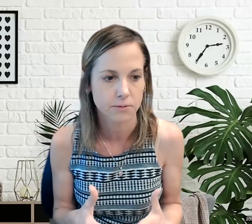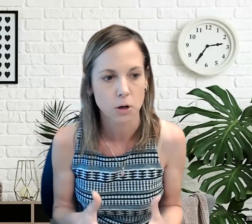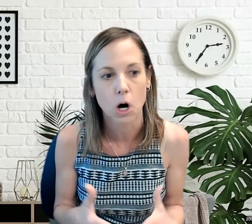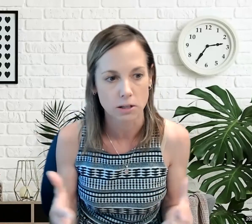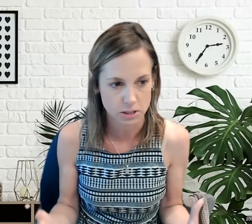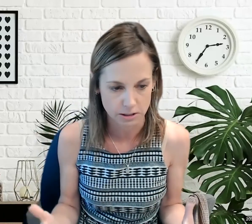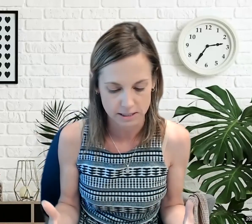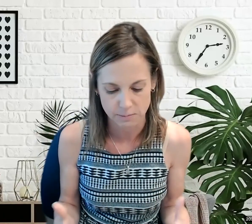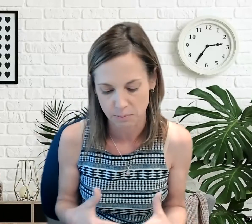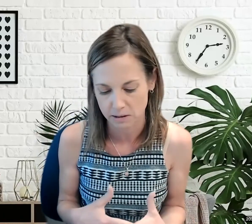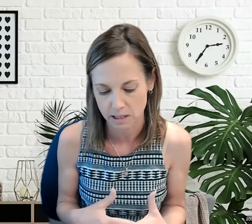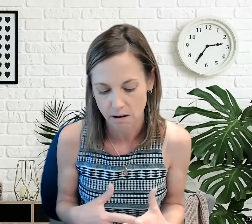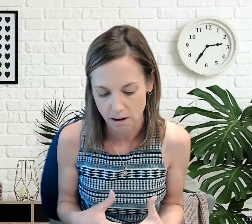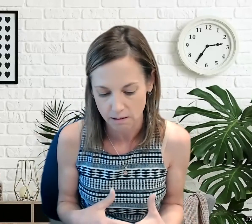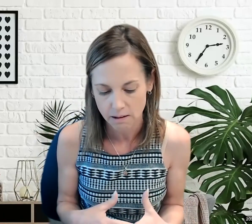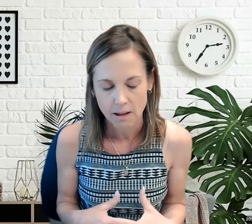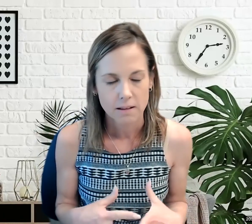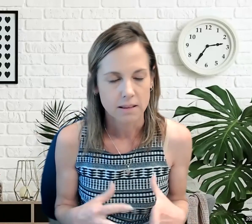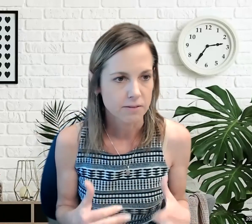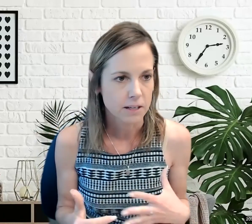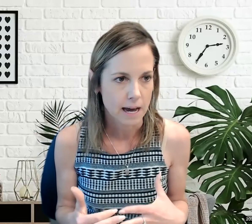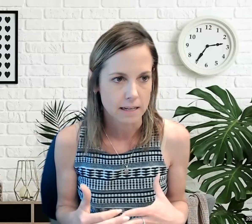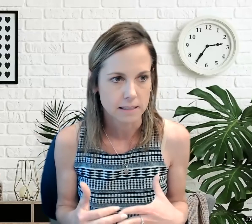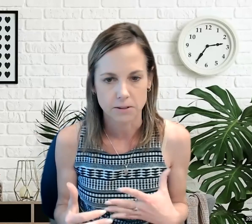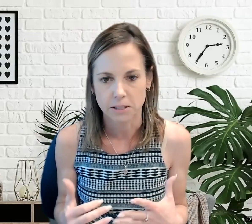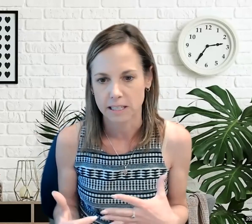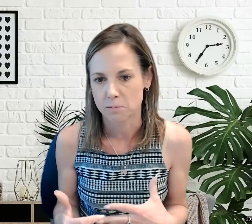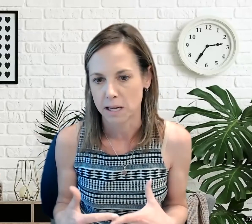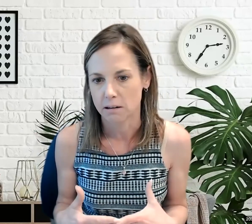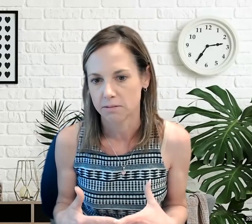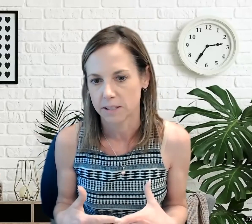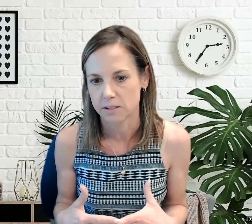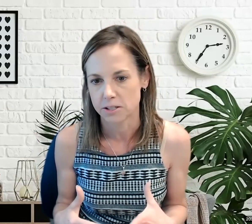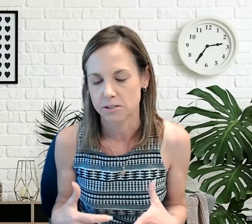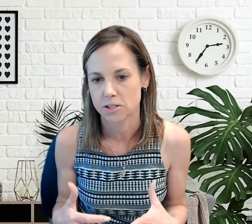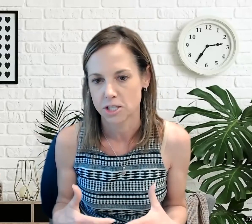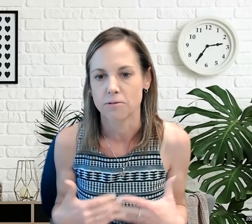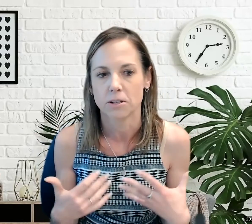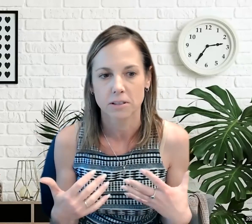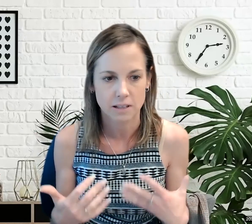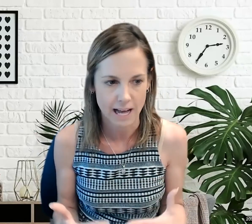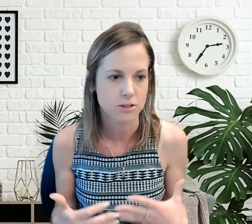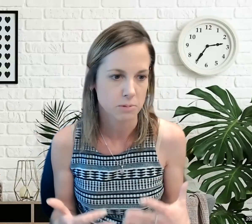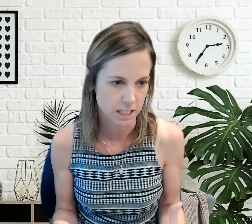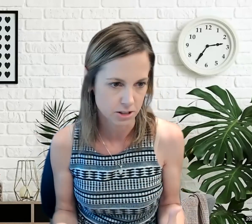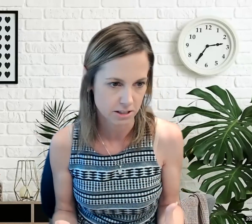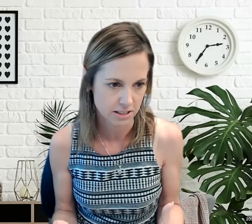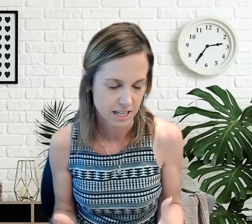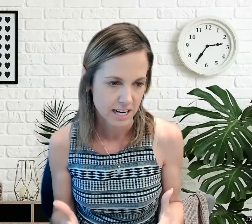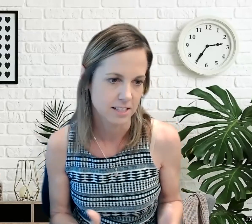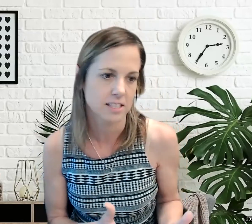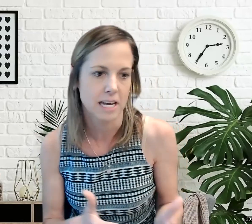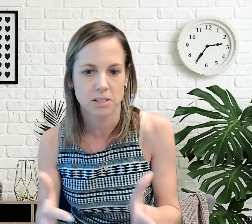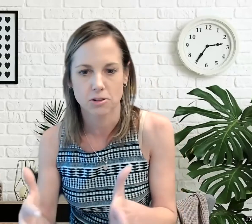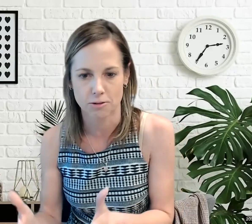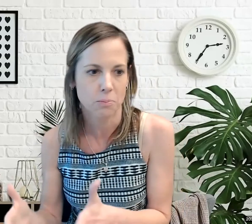that's for all students. And when we look at all, think of it as, if you're looking at the medical field, your general classroom teacher